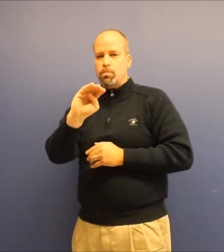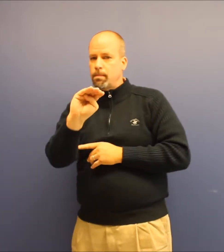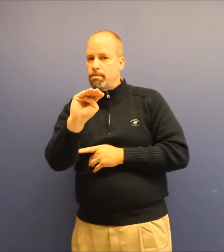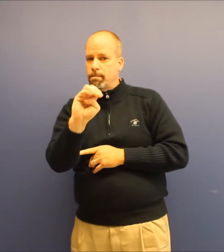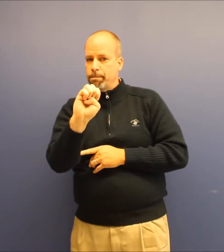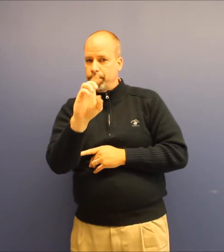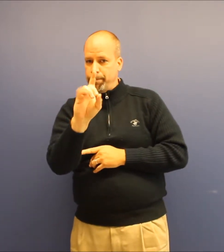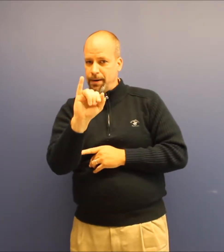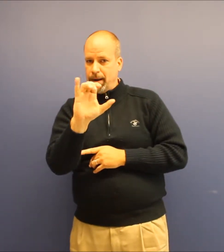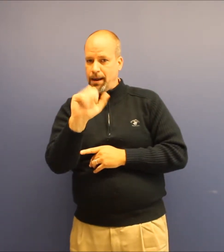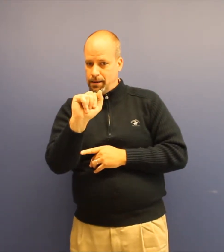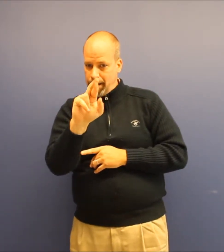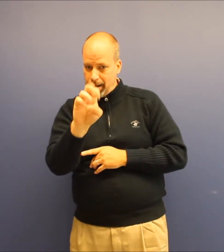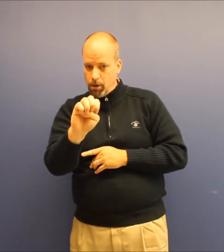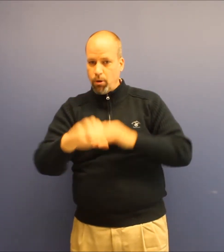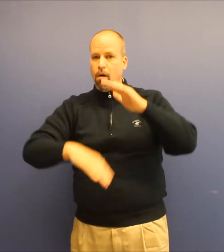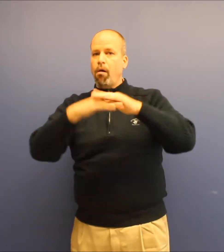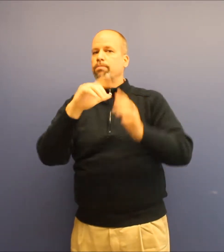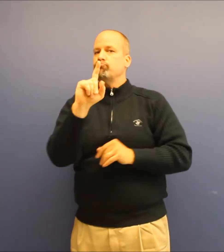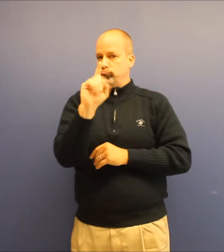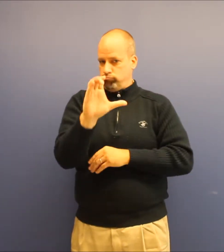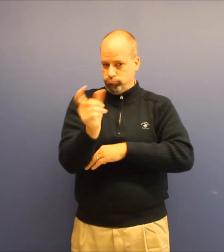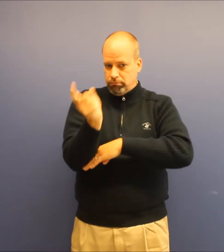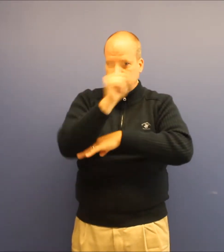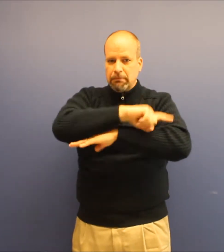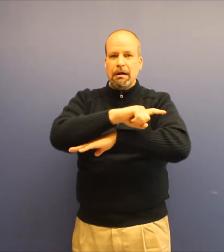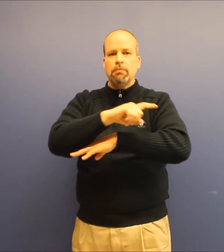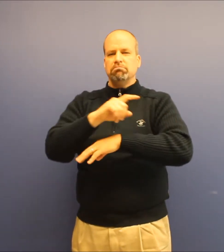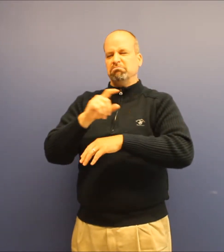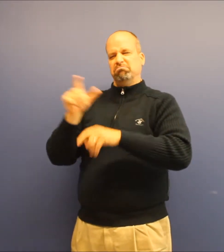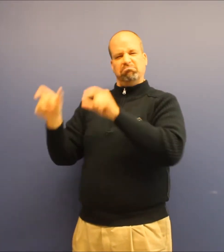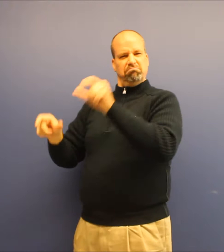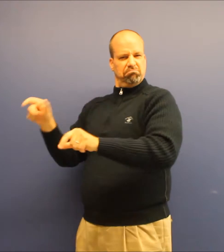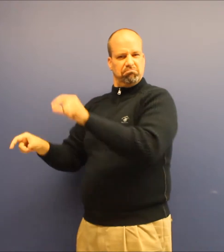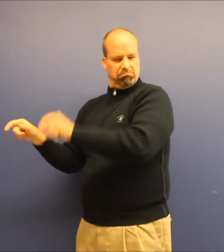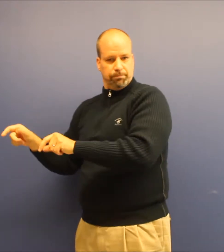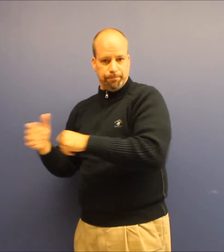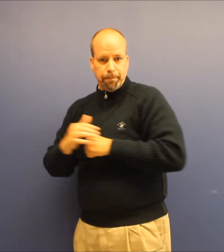skilled nursing care is covered by Medicare up to 100 days per illness.